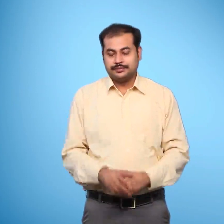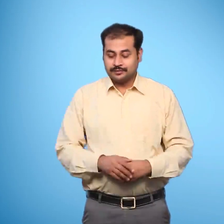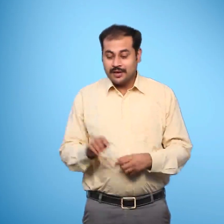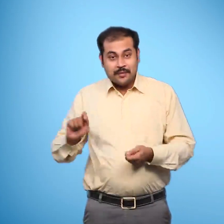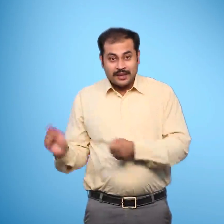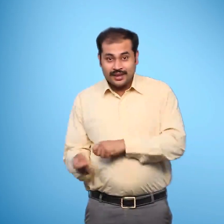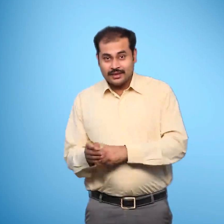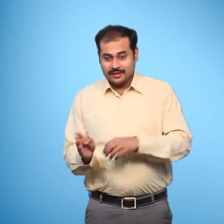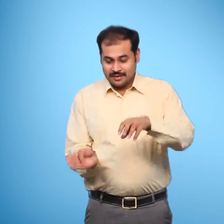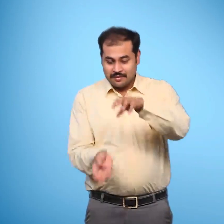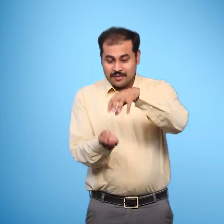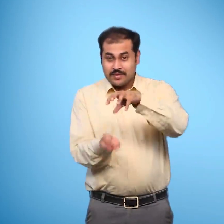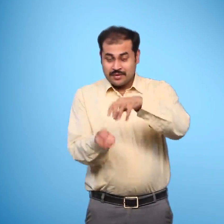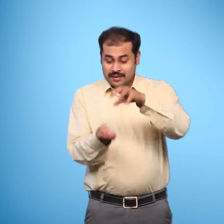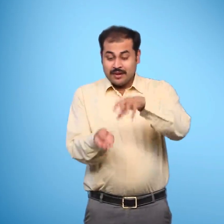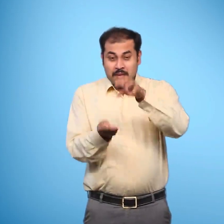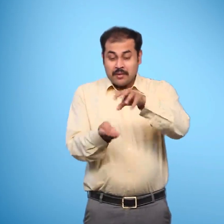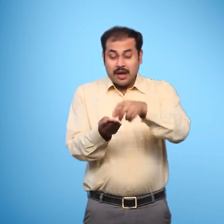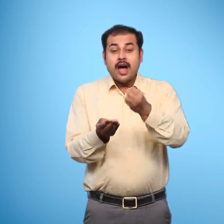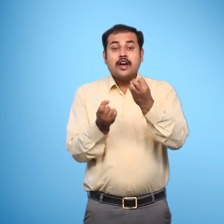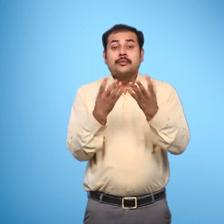And Bunnu Rabbit adds their points.